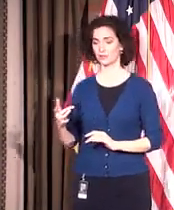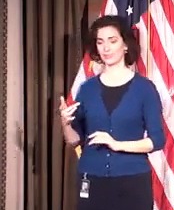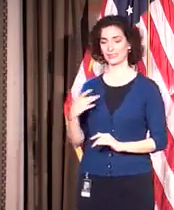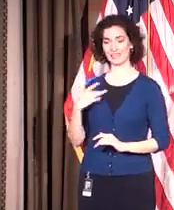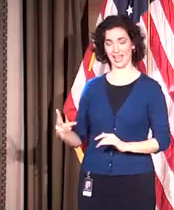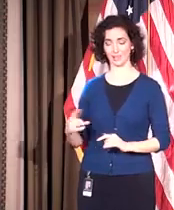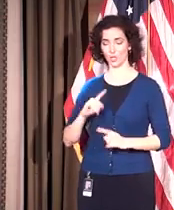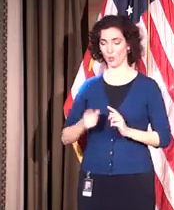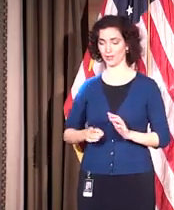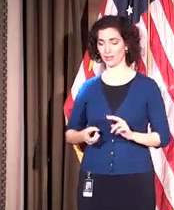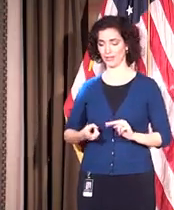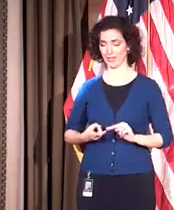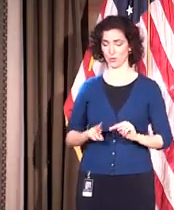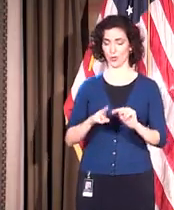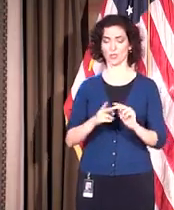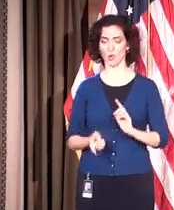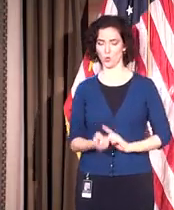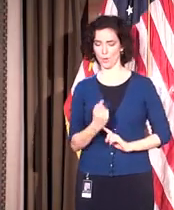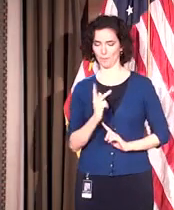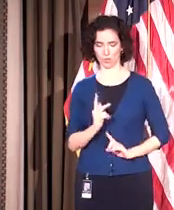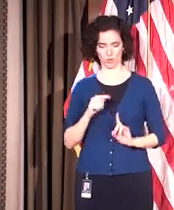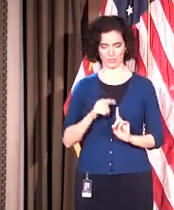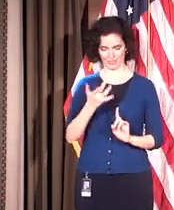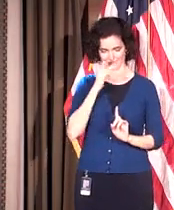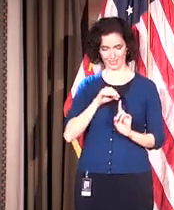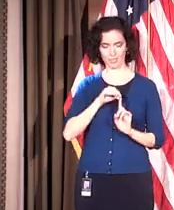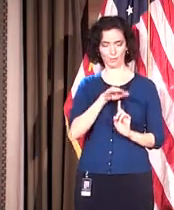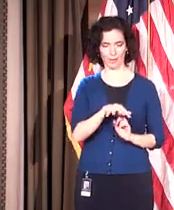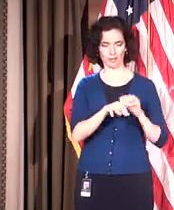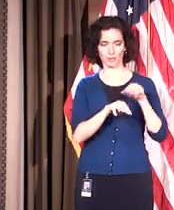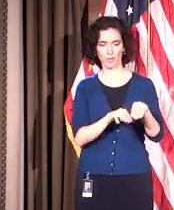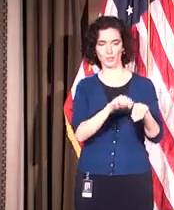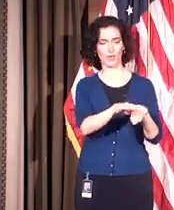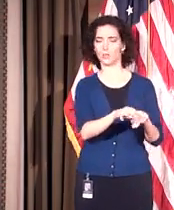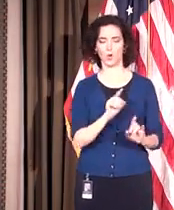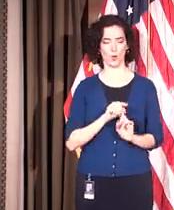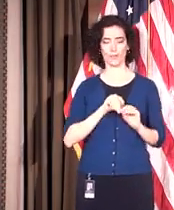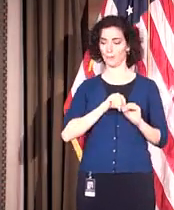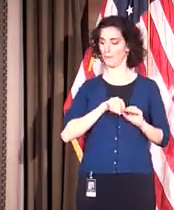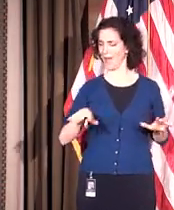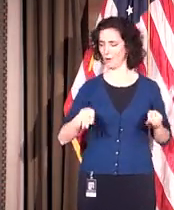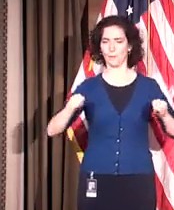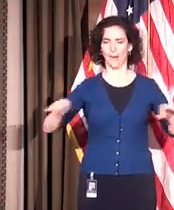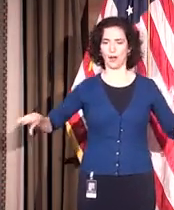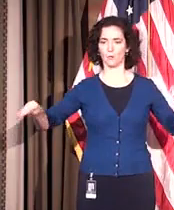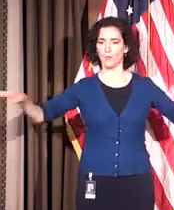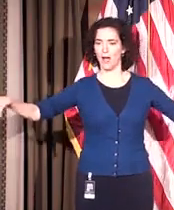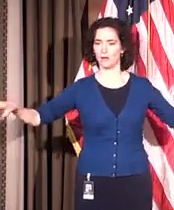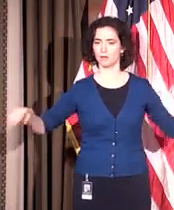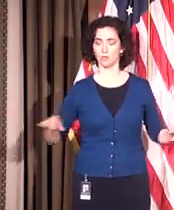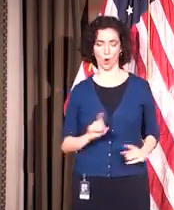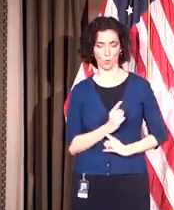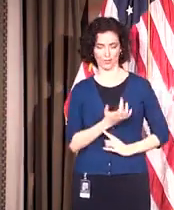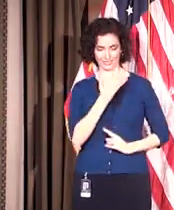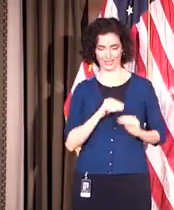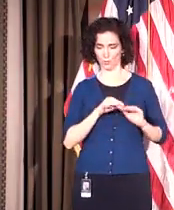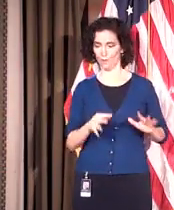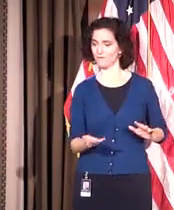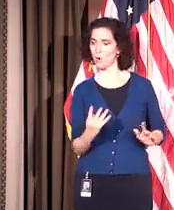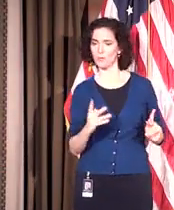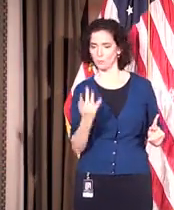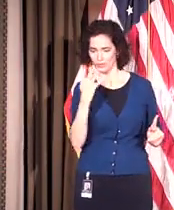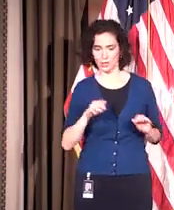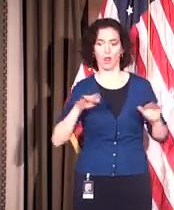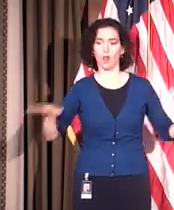it's exponential because one person infects 2, infects 4, infects 8. So you can get in a tough situation with